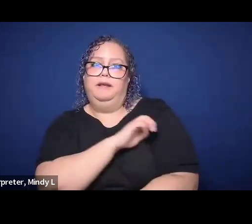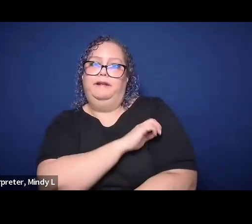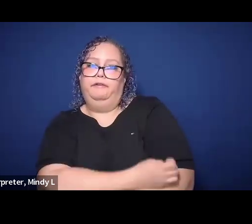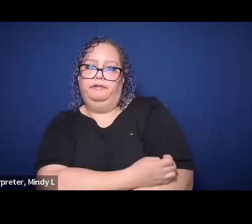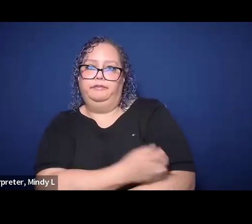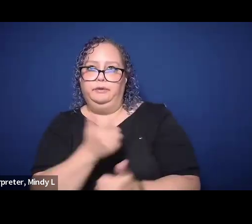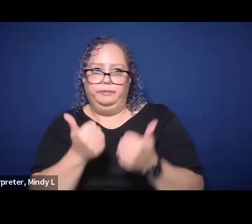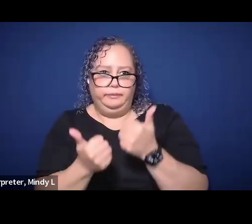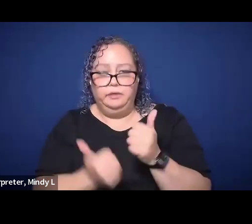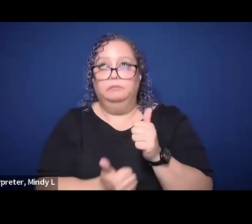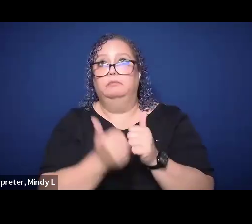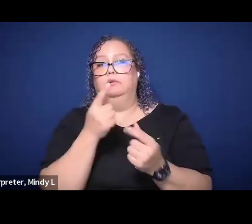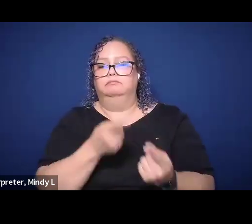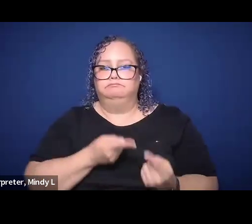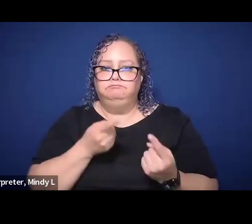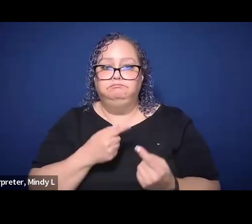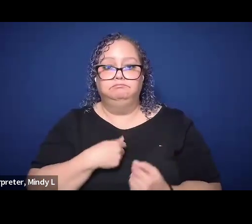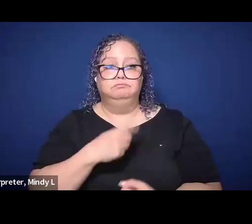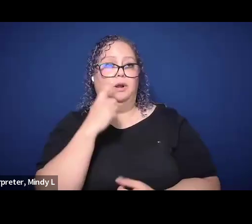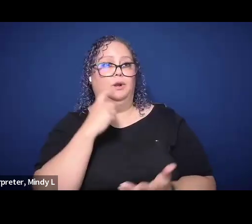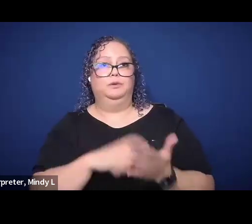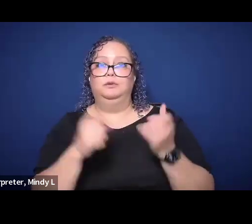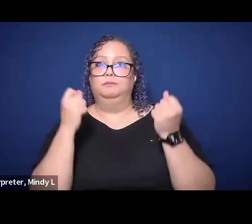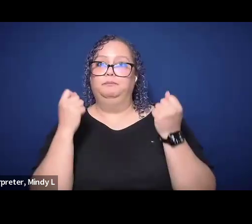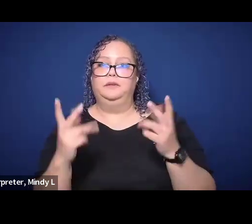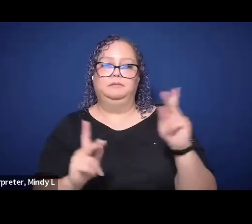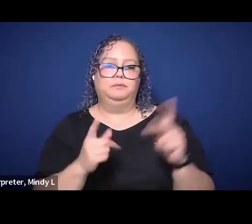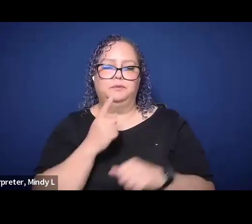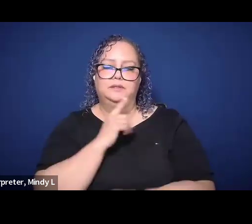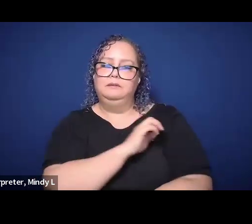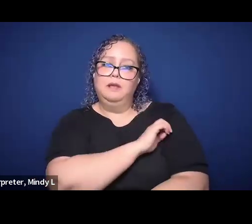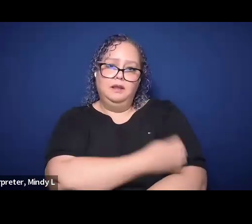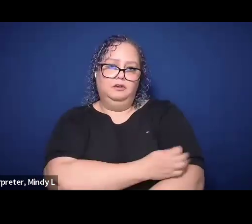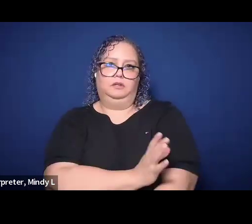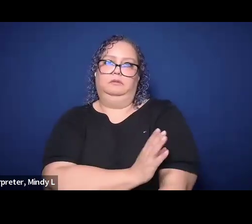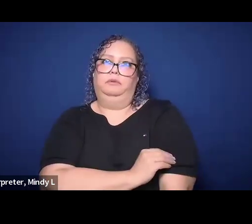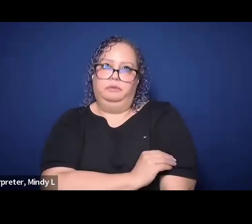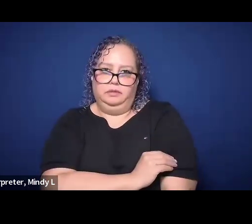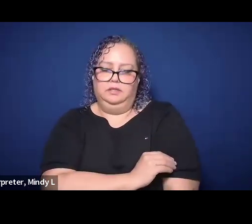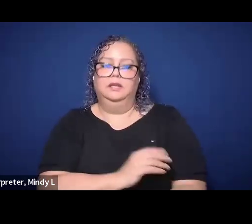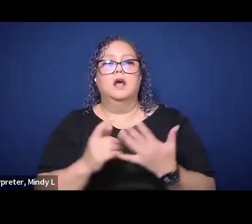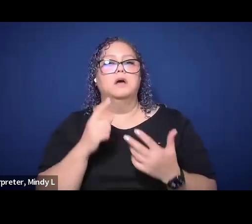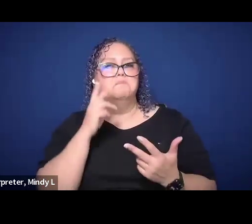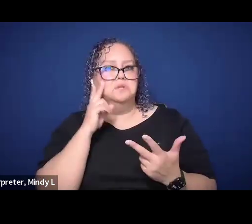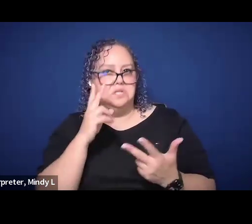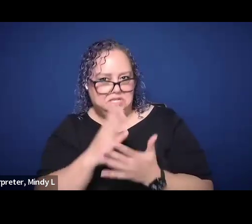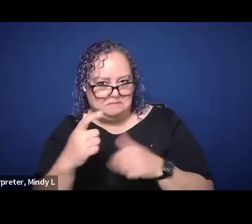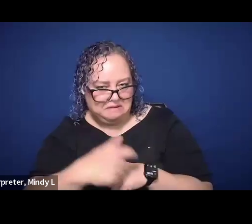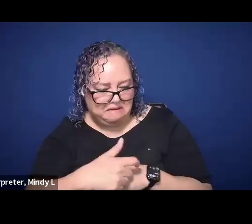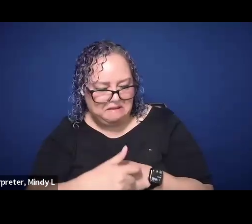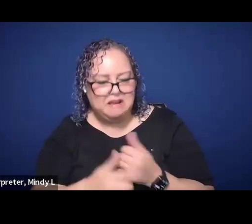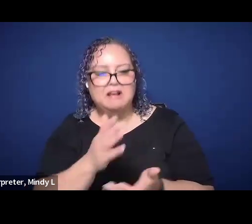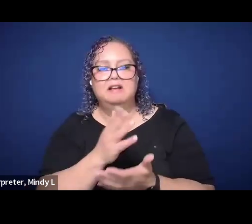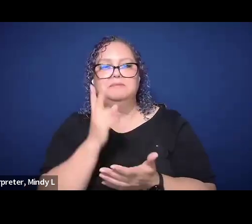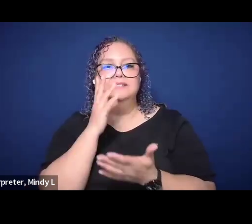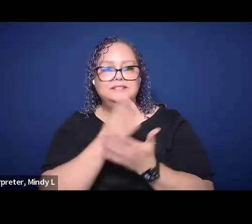business? I am seeing lots of energy in the chat. I'm seeing some time and I'm seeing some money,